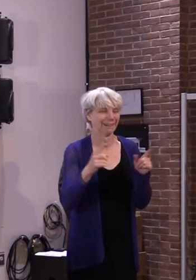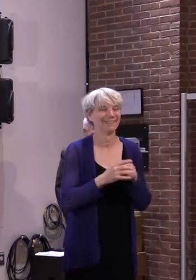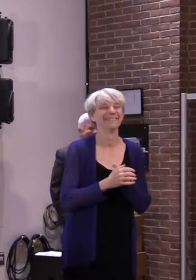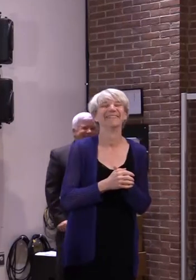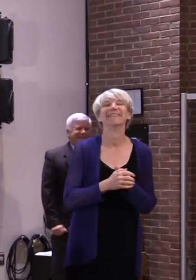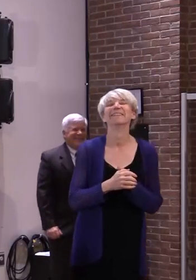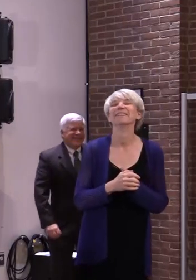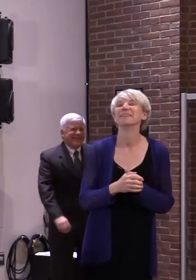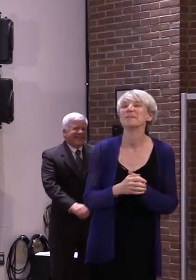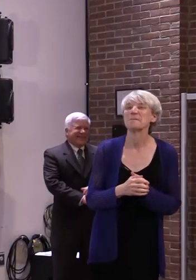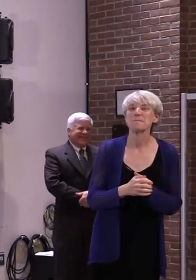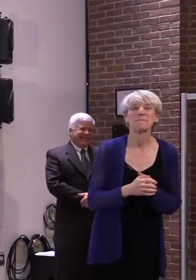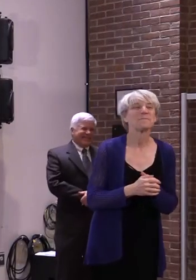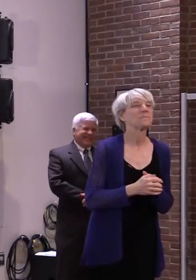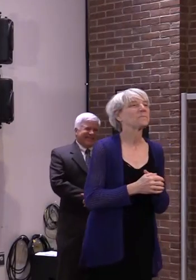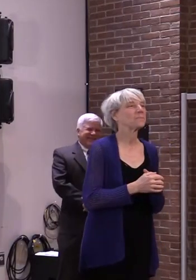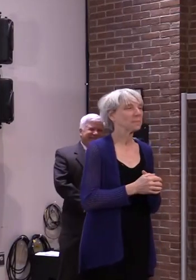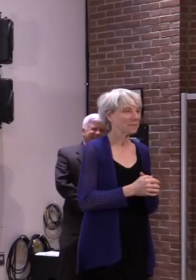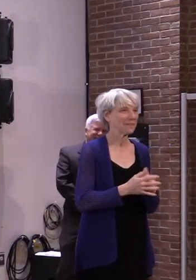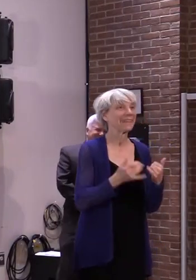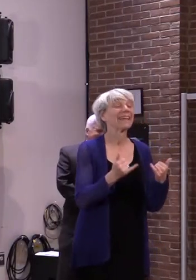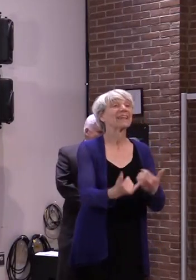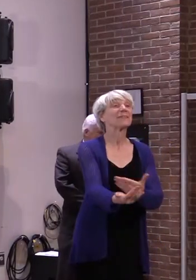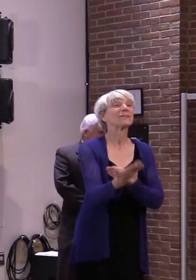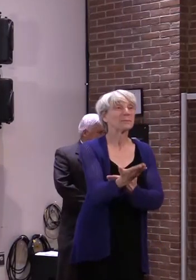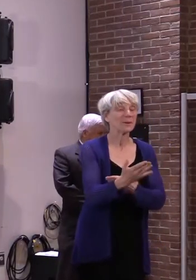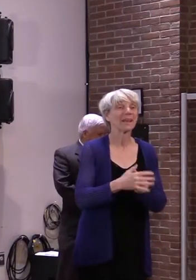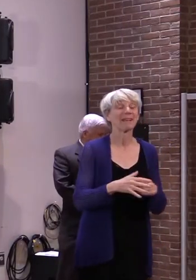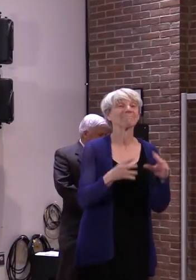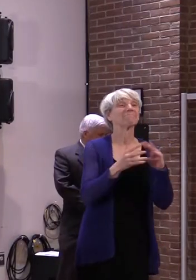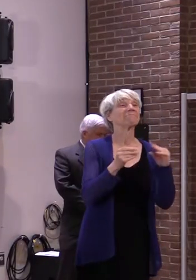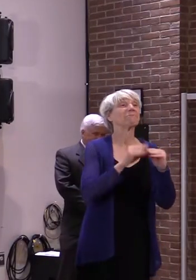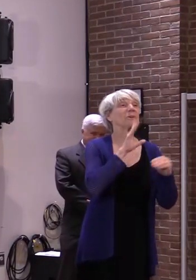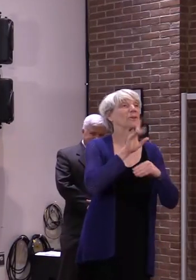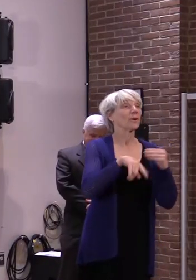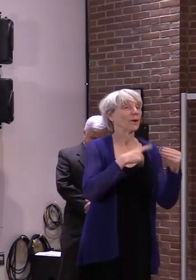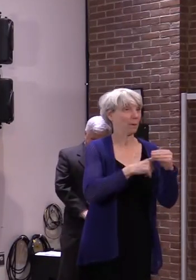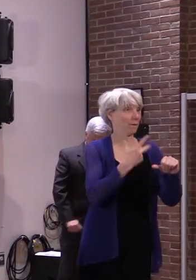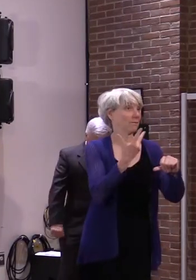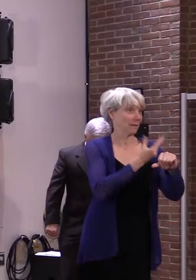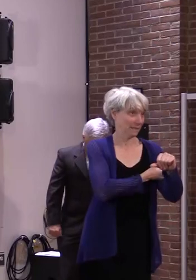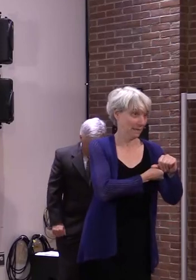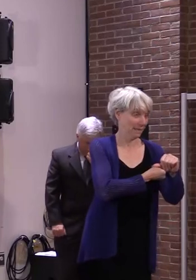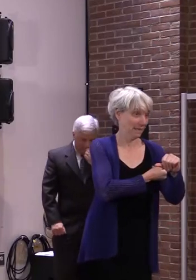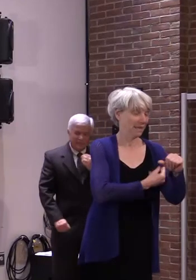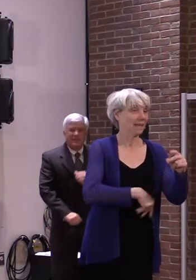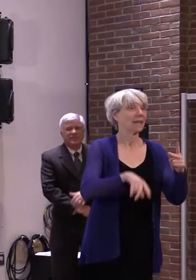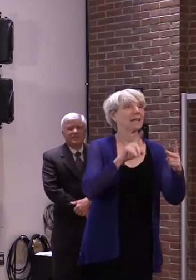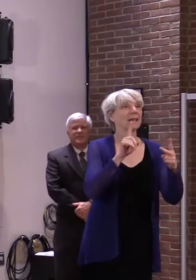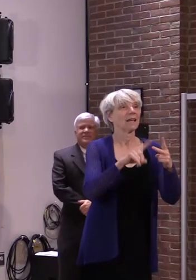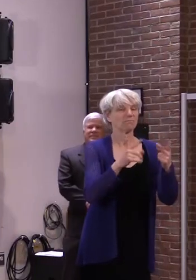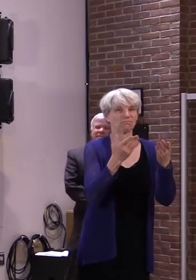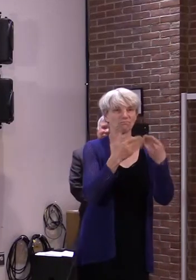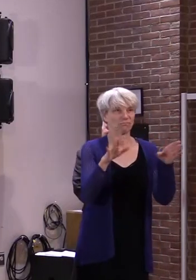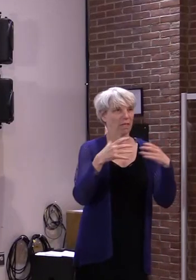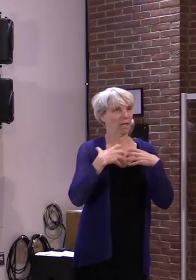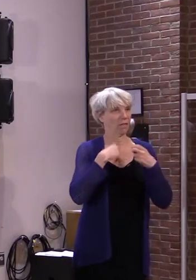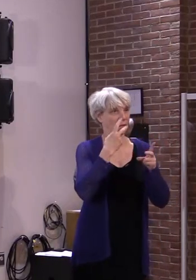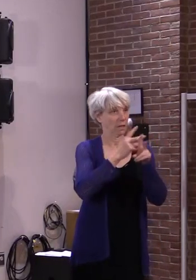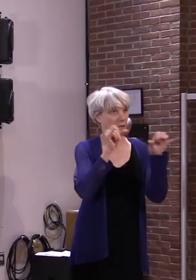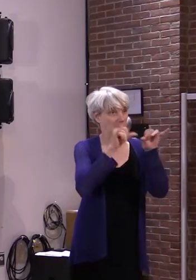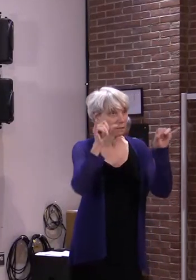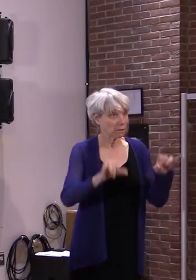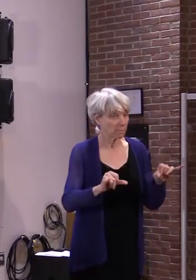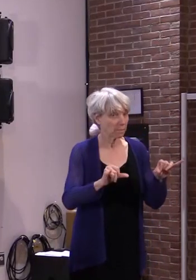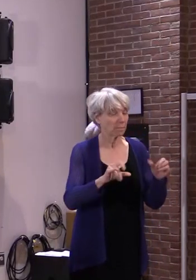My comments this morning will pertain to vaccine and then to our healthcare system and healthcare.